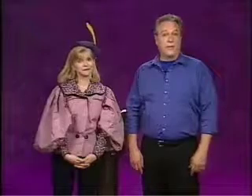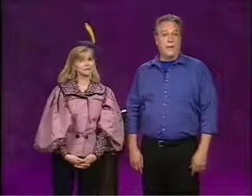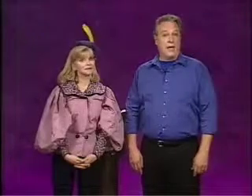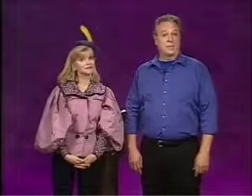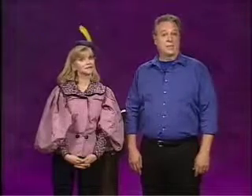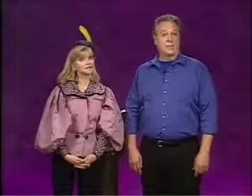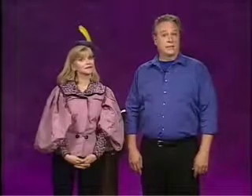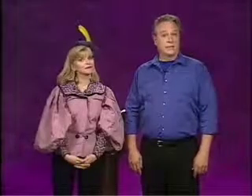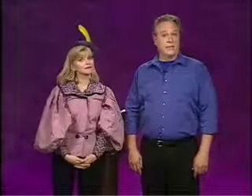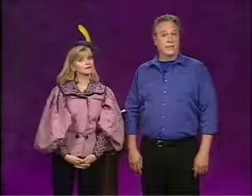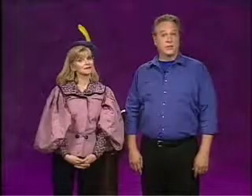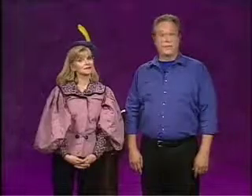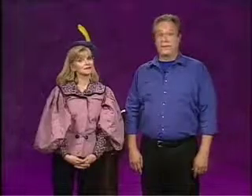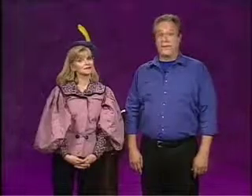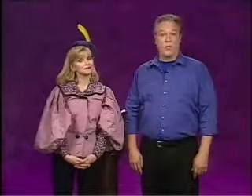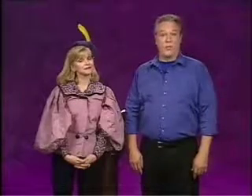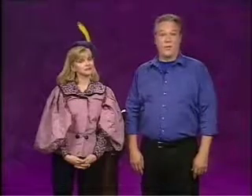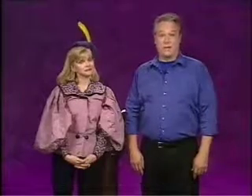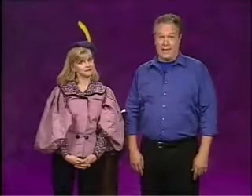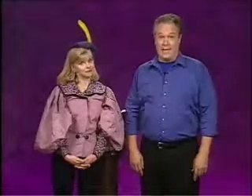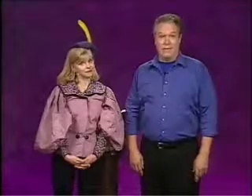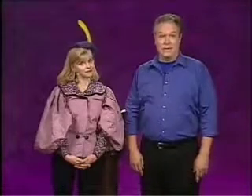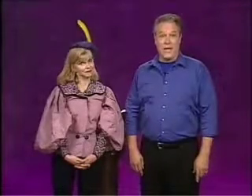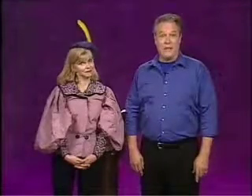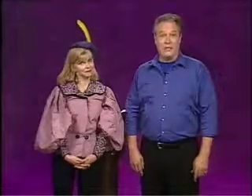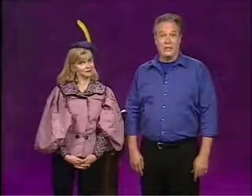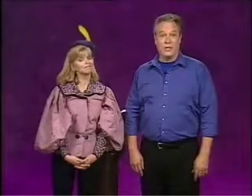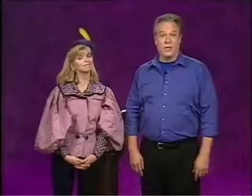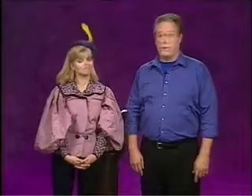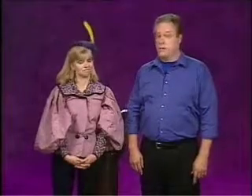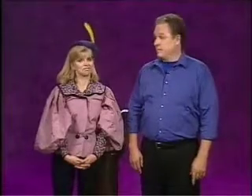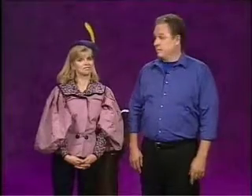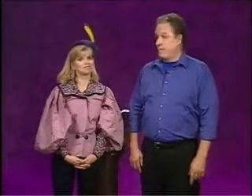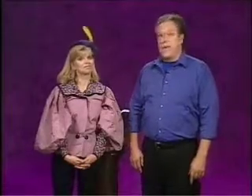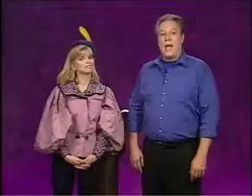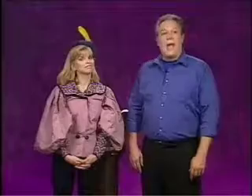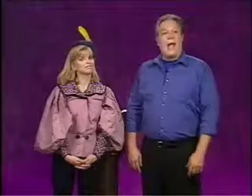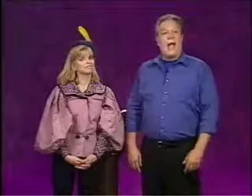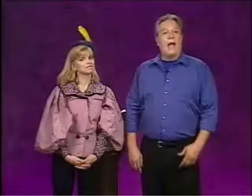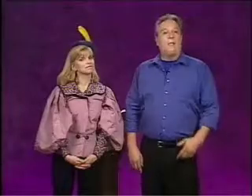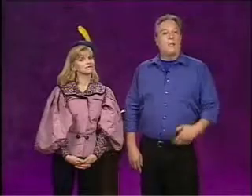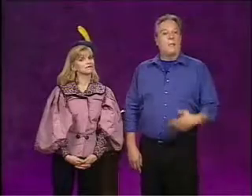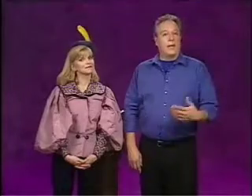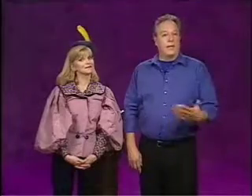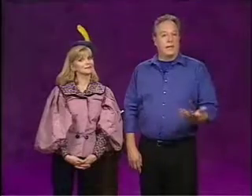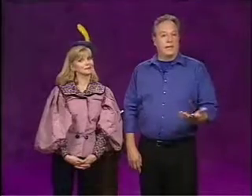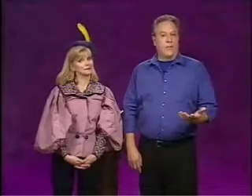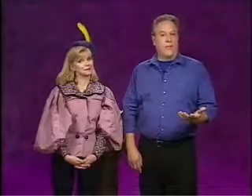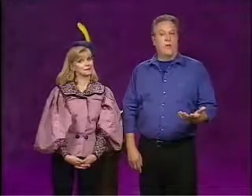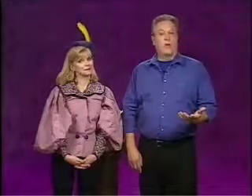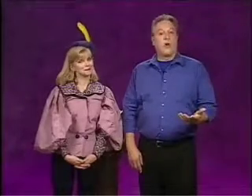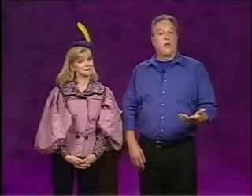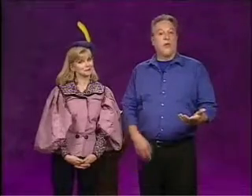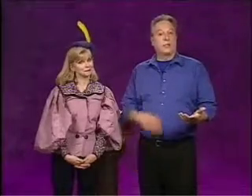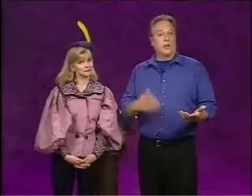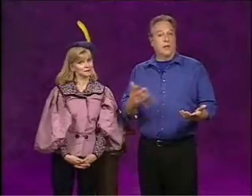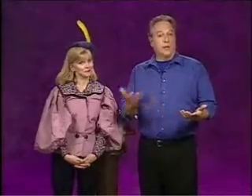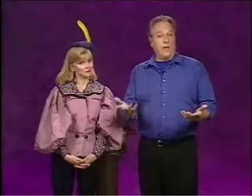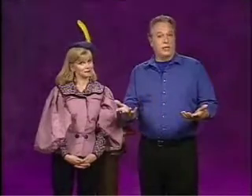and objects in a scene so that they were not laying on top of each other? After we placed them, we would go back to their